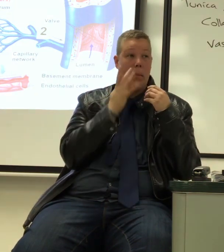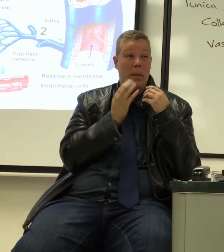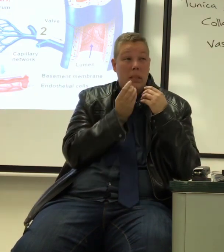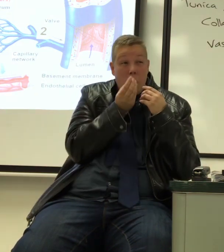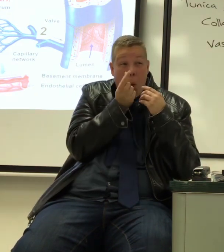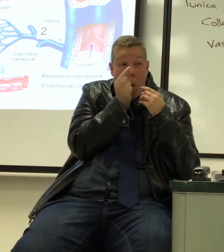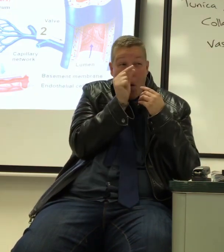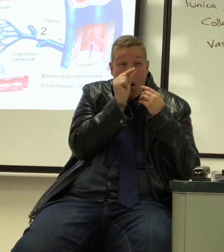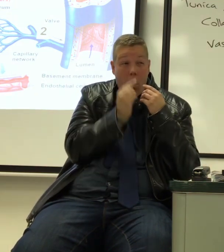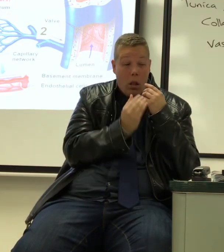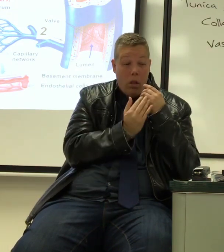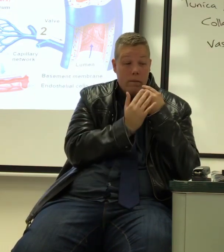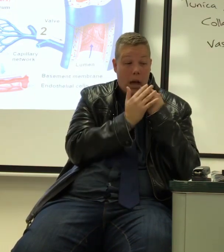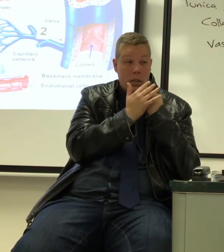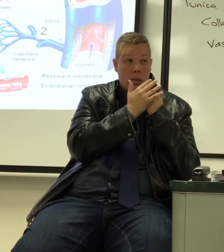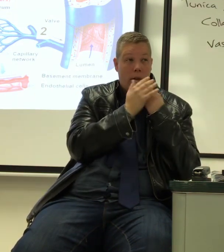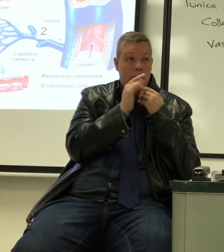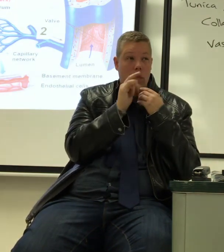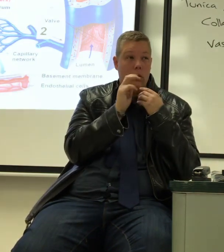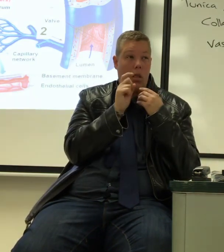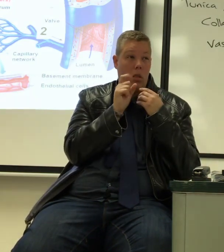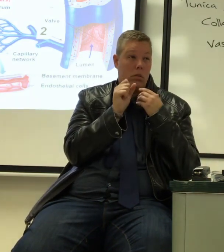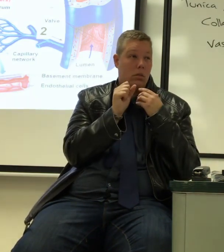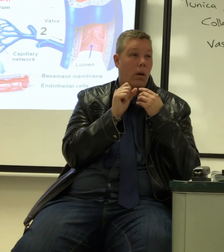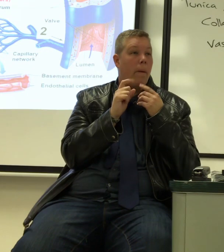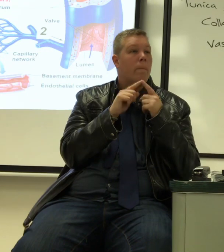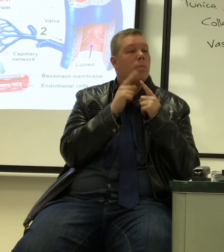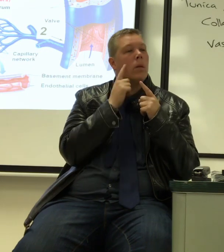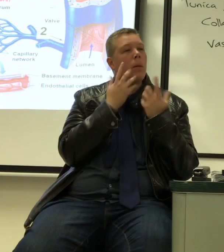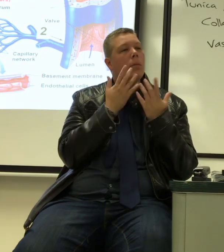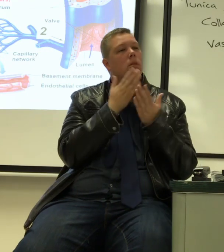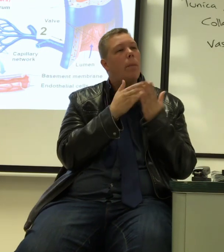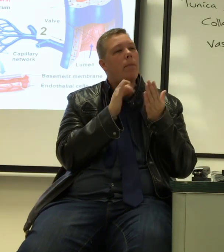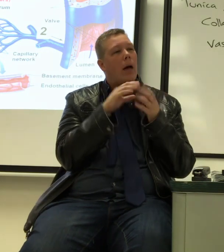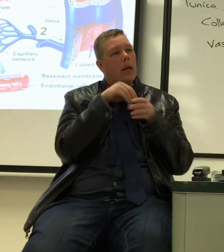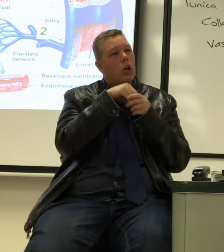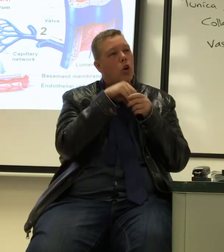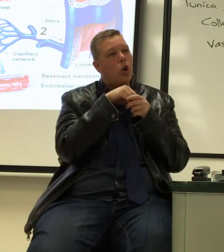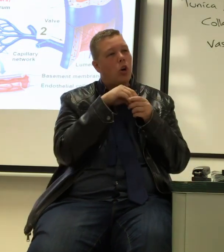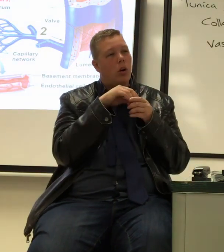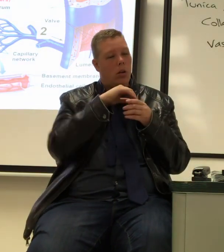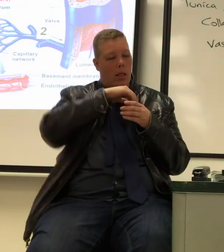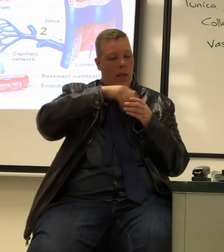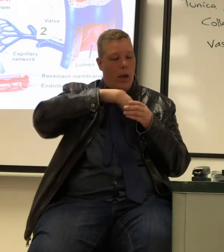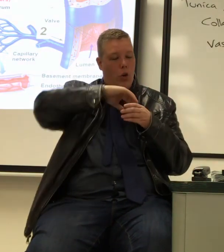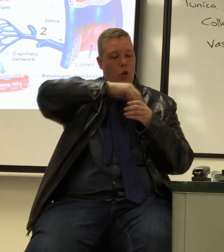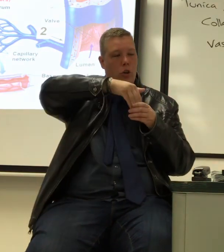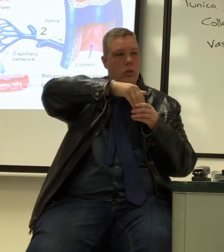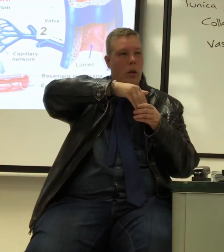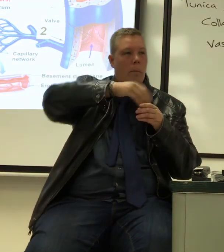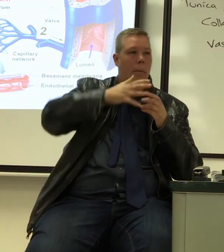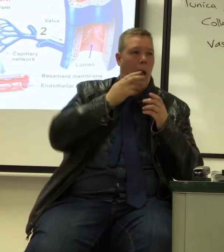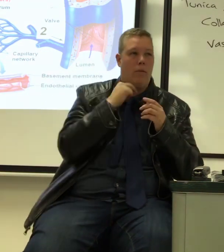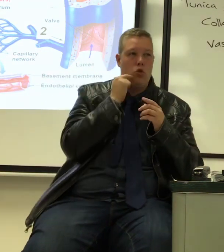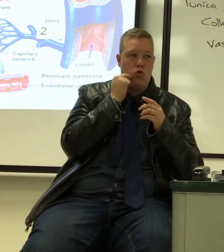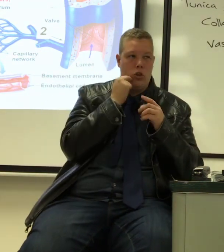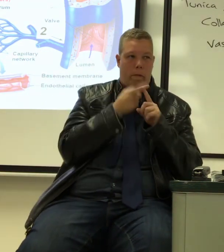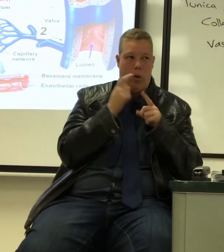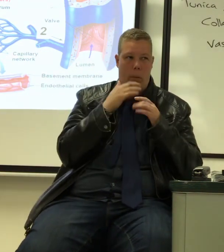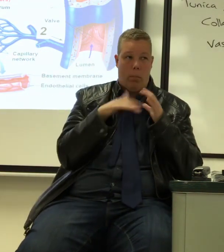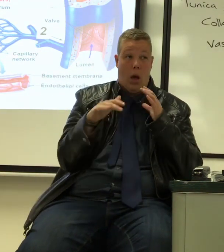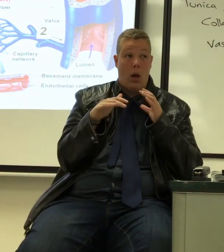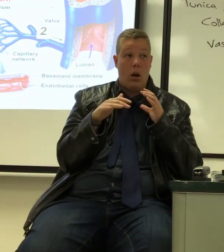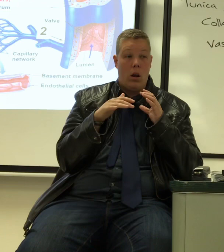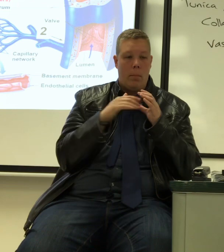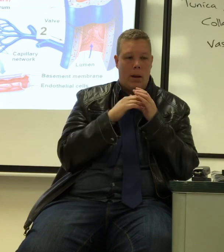Maybe some of the inner layers of cells in the vessel wall can have some nutrition from the blood that's flowing through it, but in